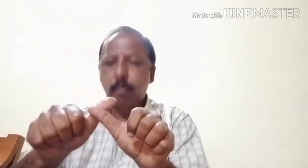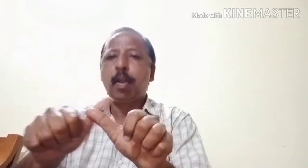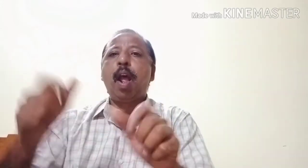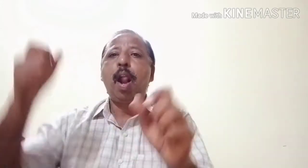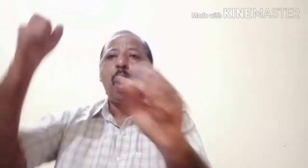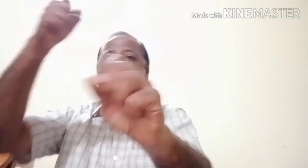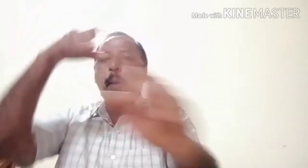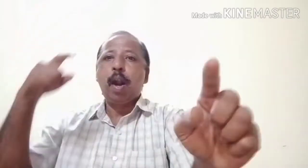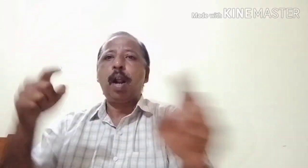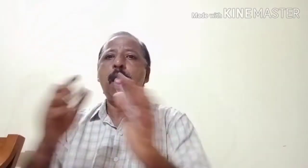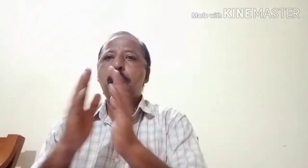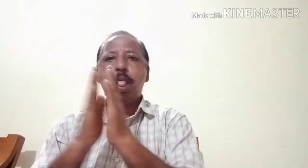network,